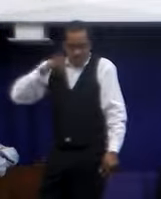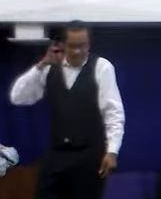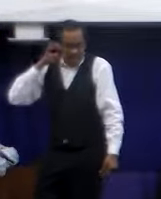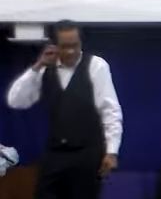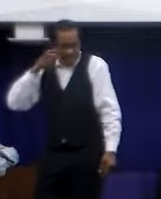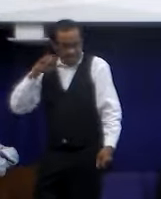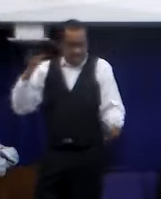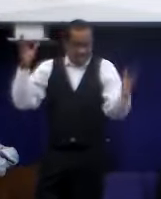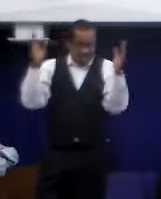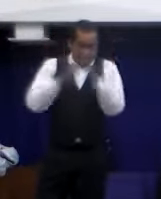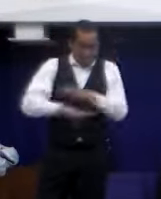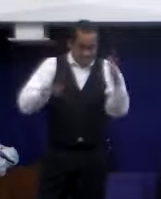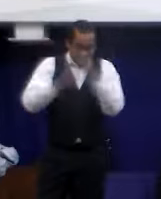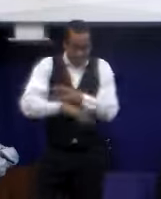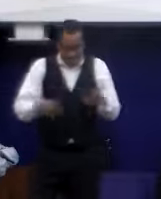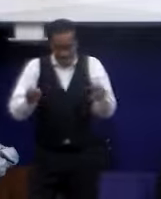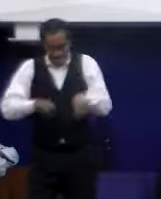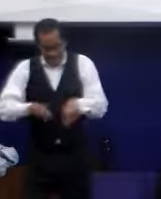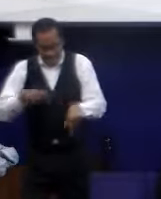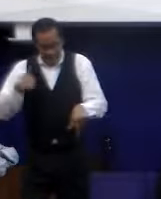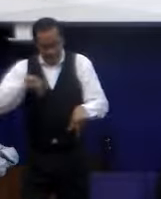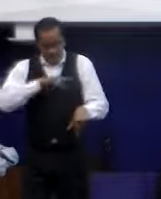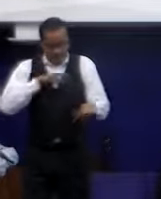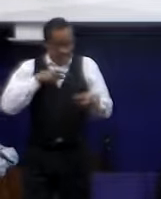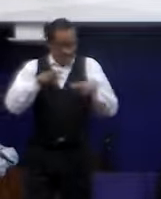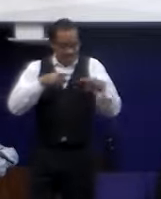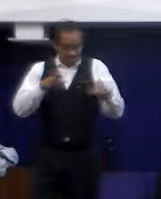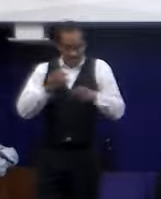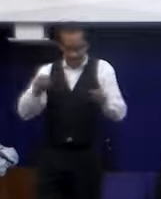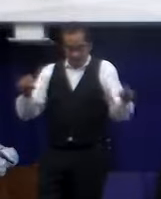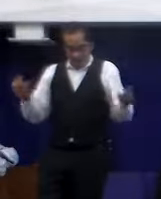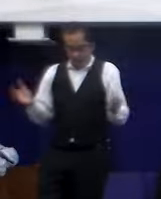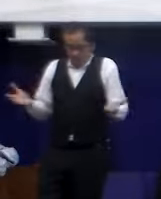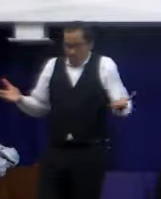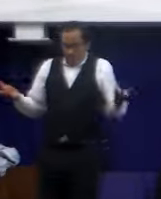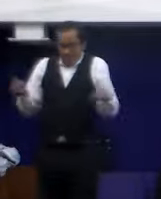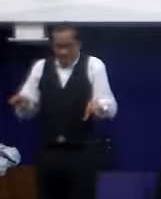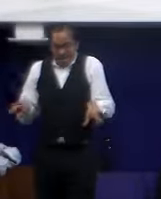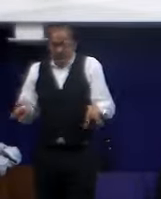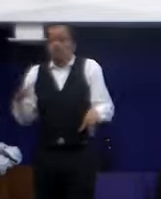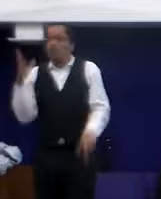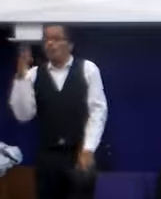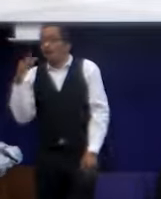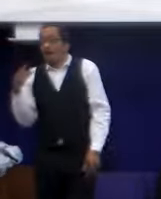that we can't handle. And we wonder, where this storm coming from? Sometimes because we move too fast.